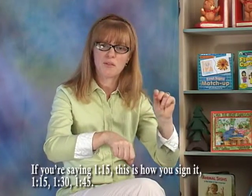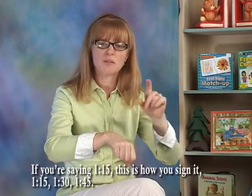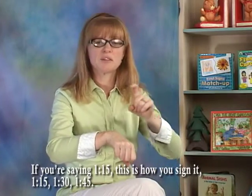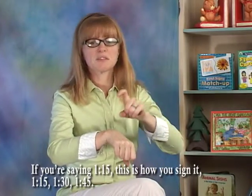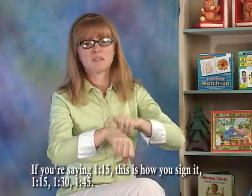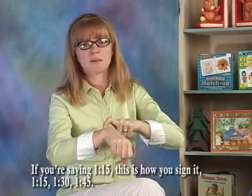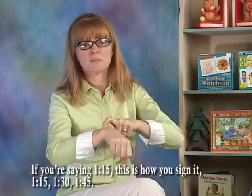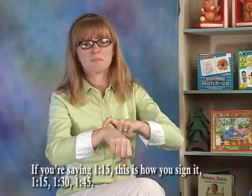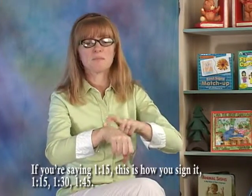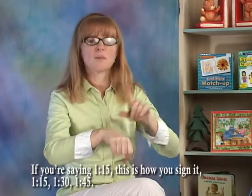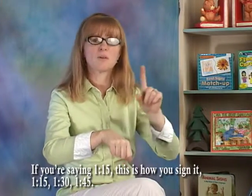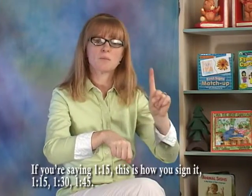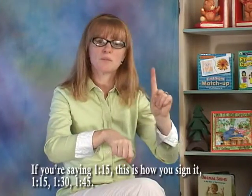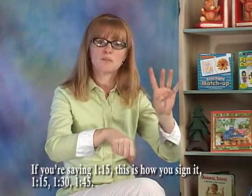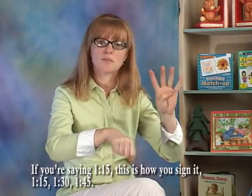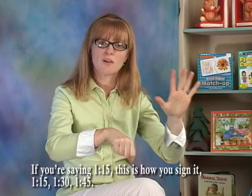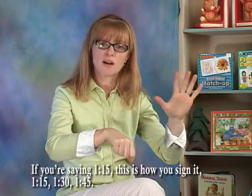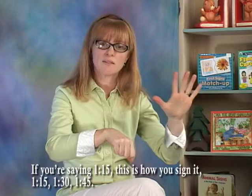1:30,